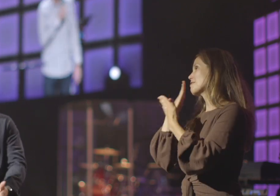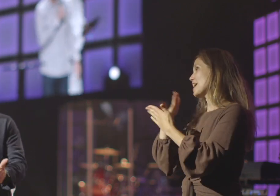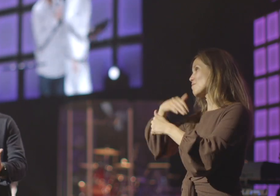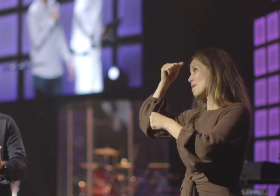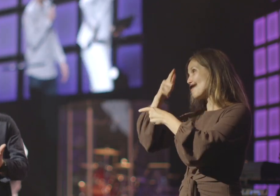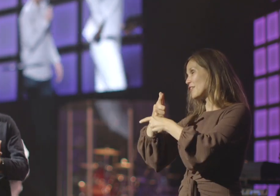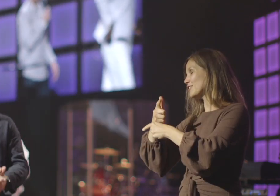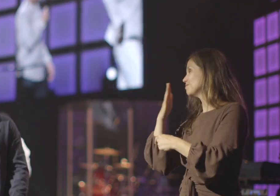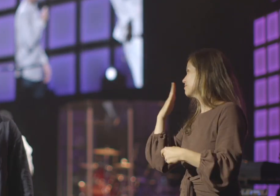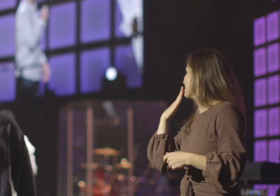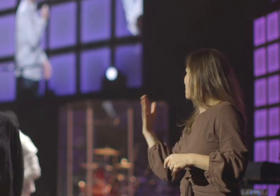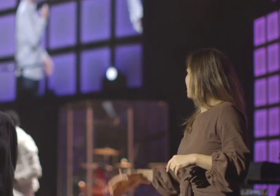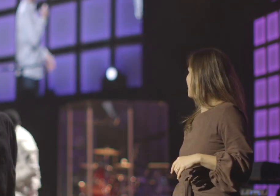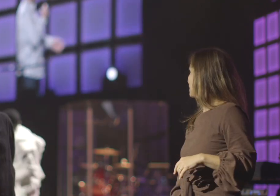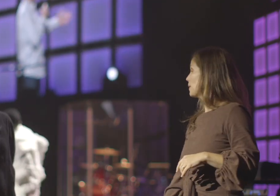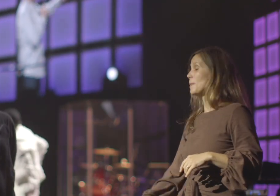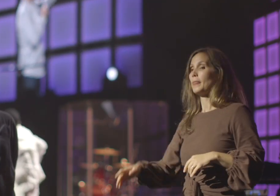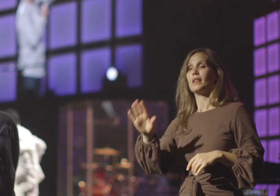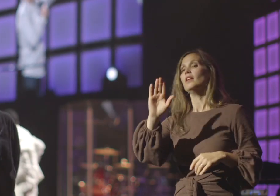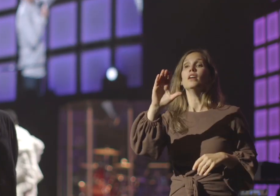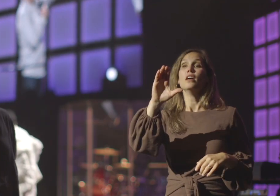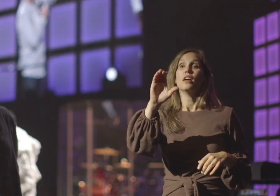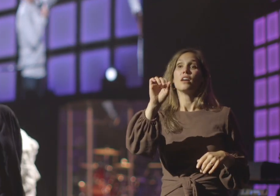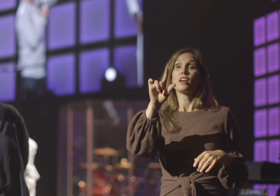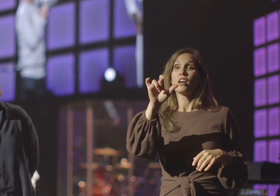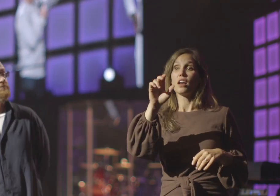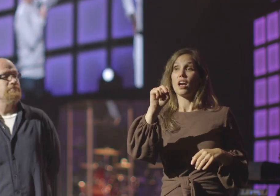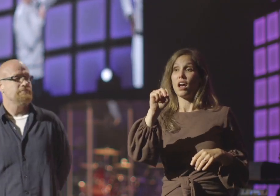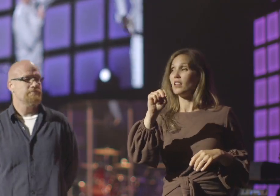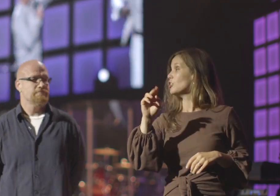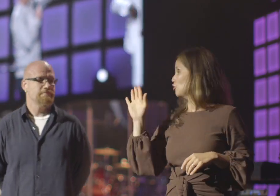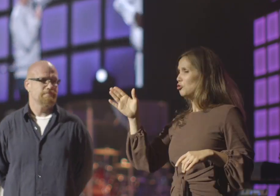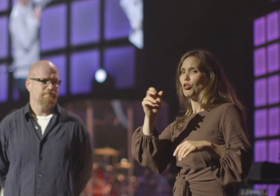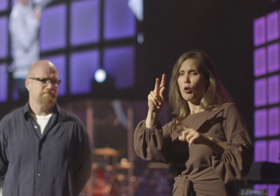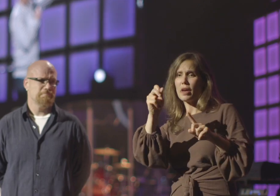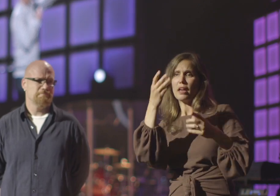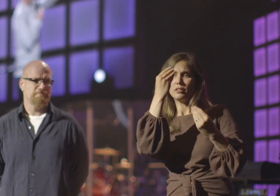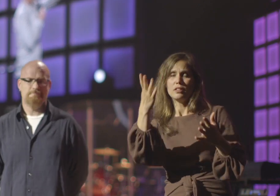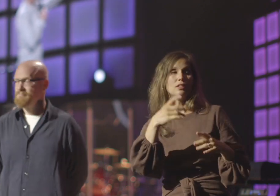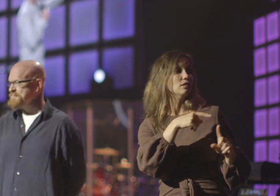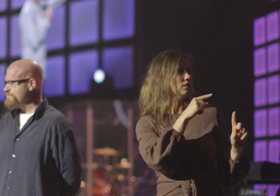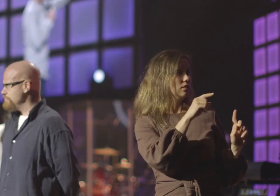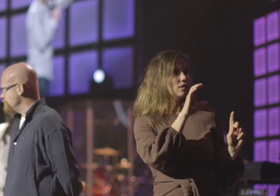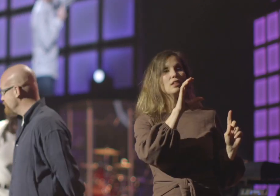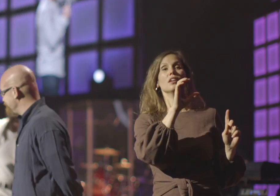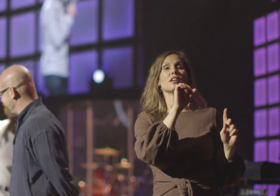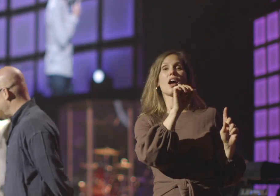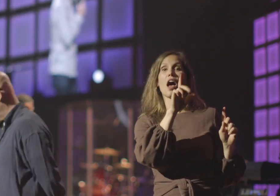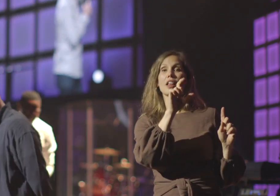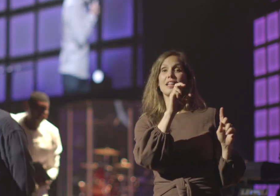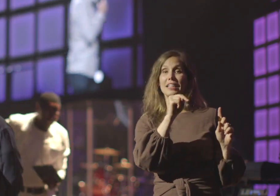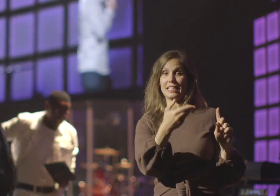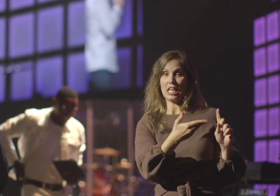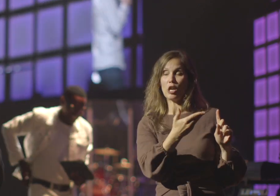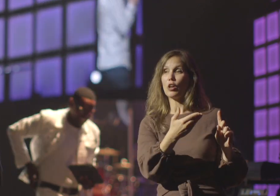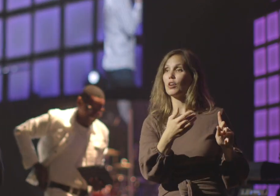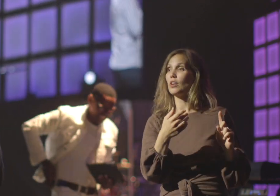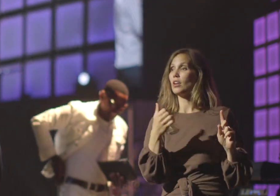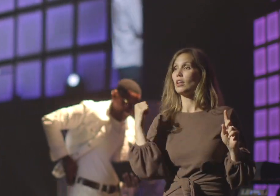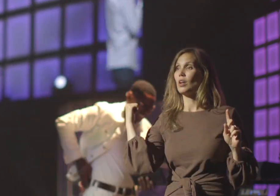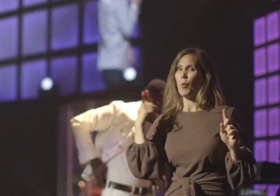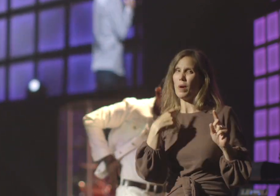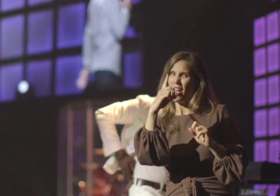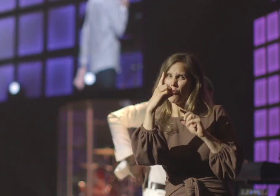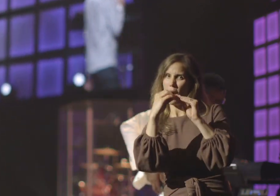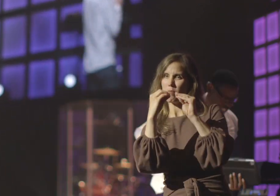brother. Listen, Colin is here. You're okay. I'm just telling this guy, I want to make sure that people know we have one